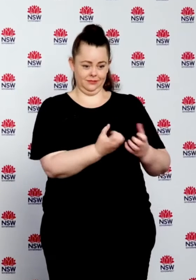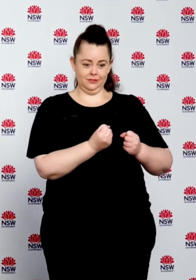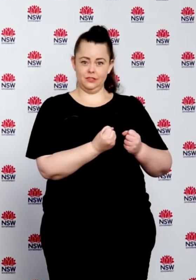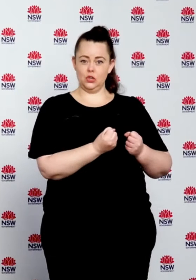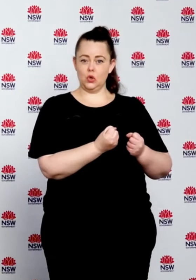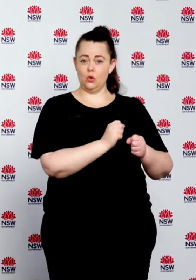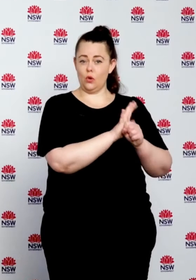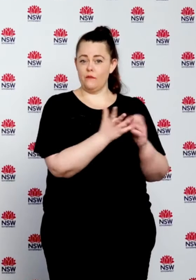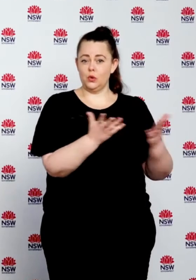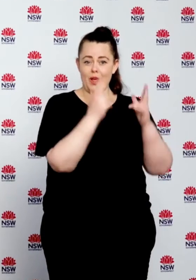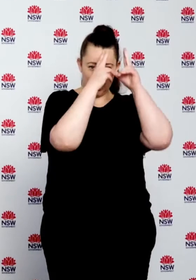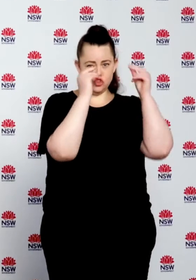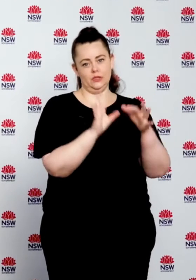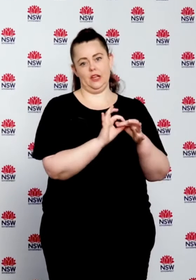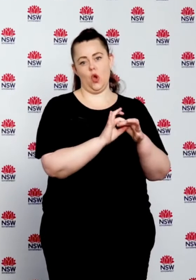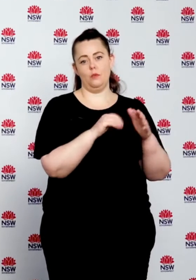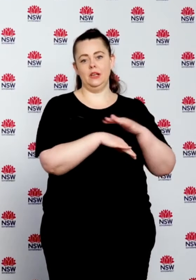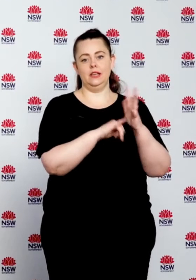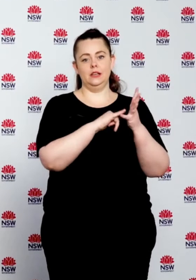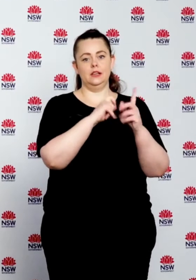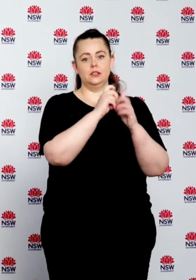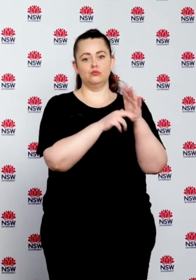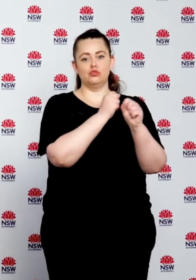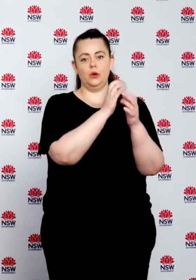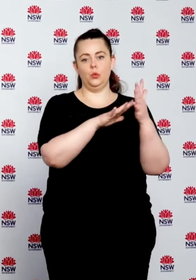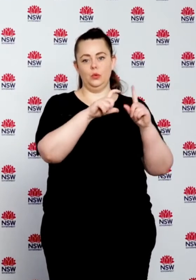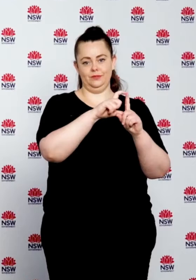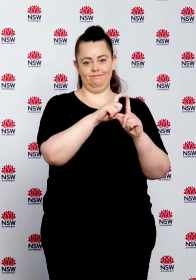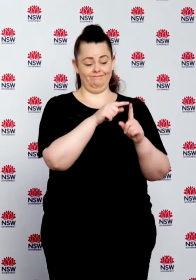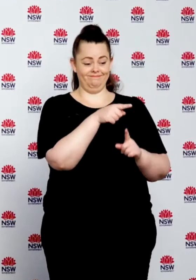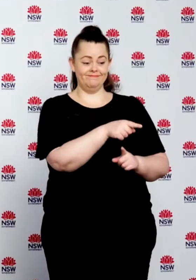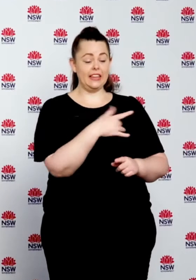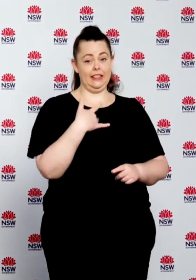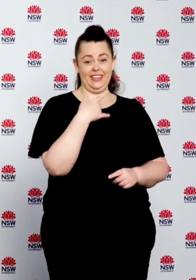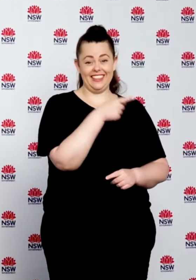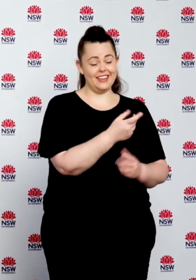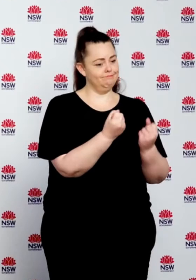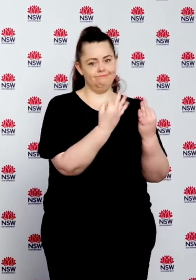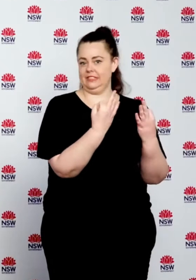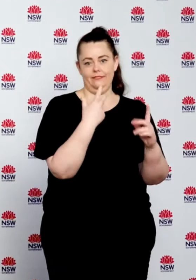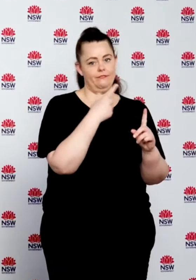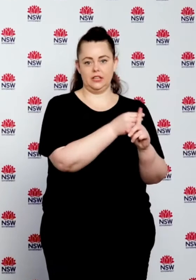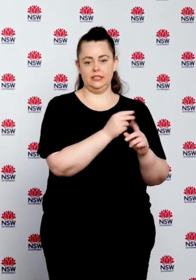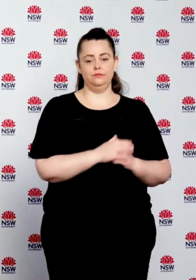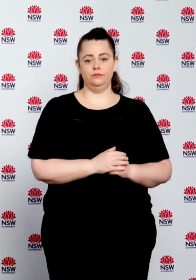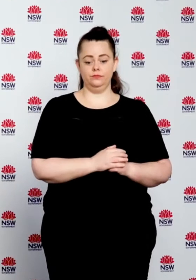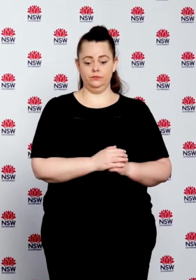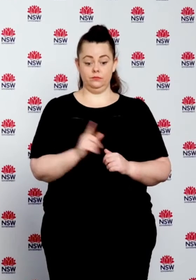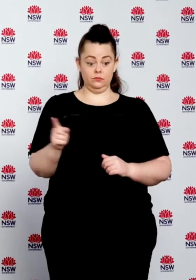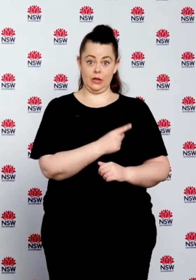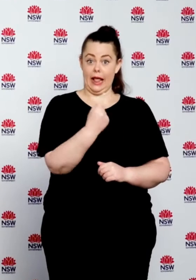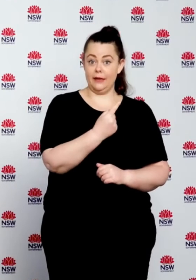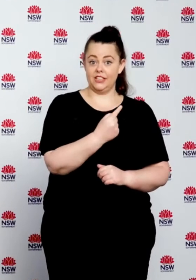Springwood Residential Aged Care Facility where he was a resident. He was not vaccinated. 9 people were not vaccinated and